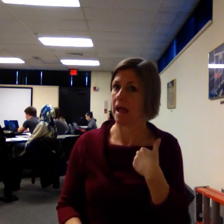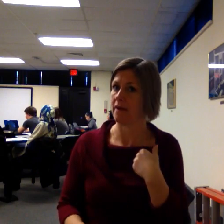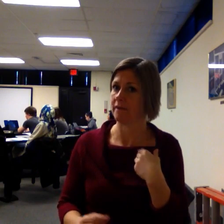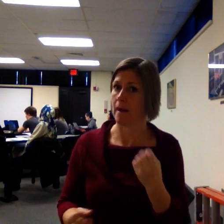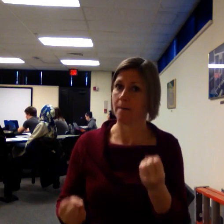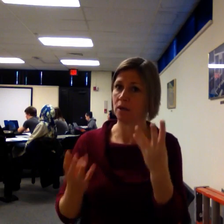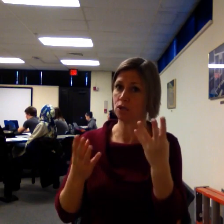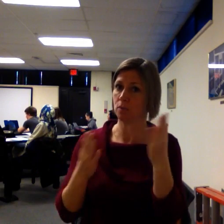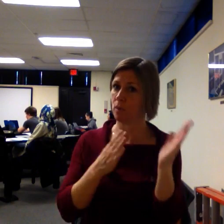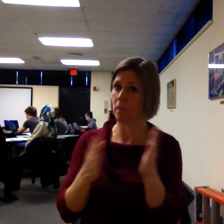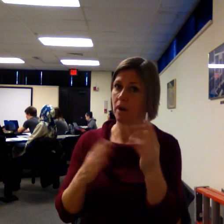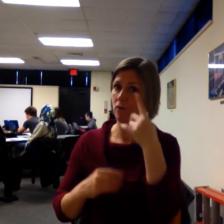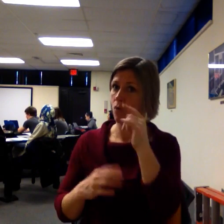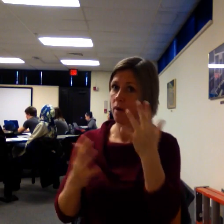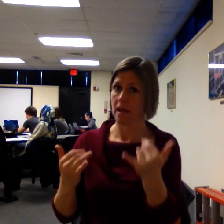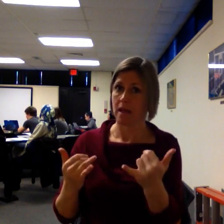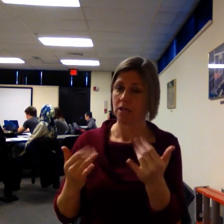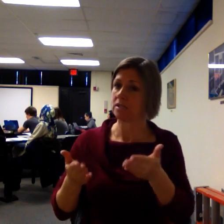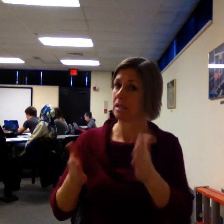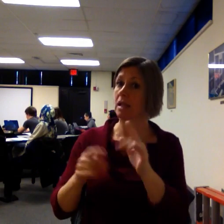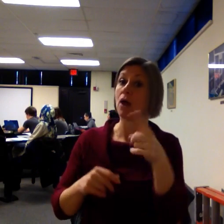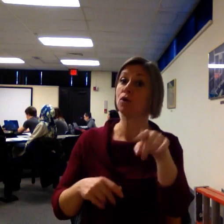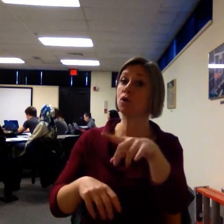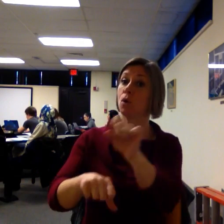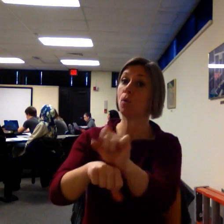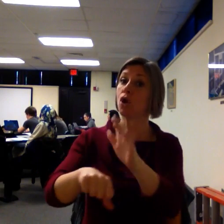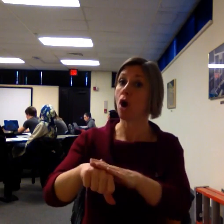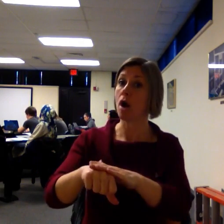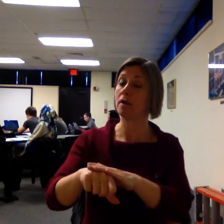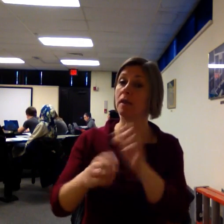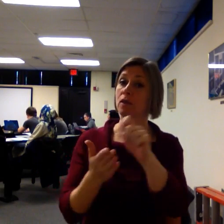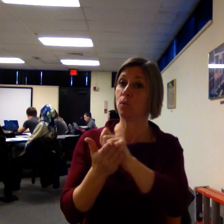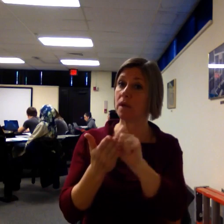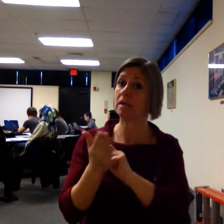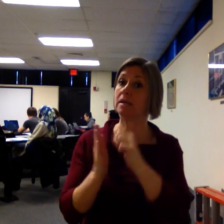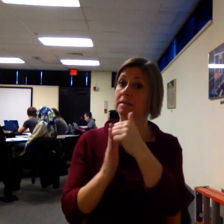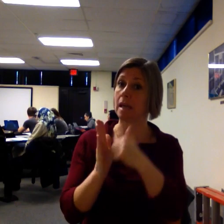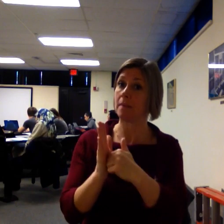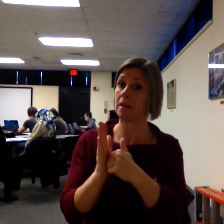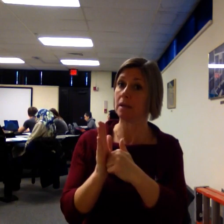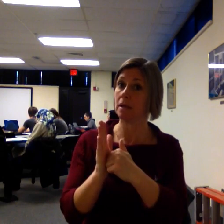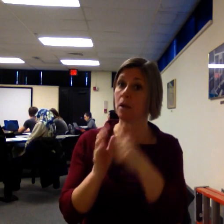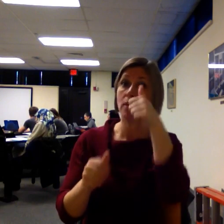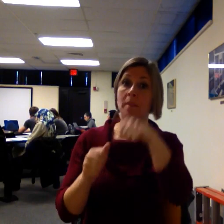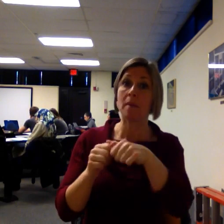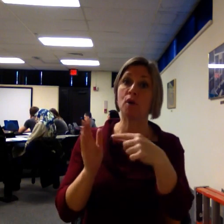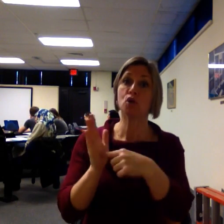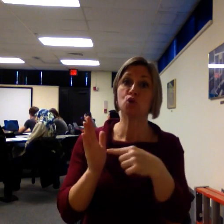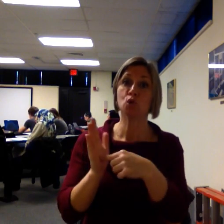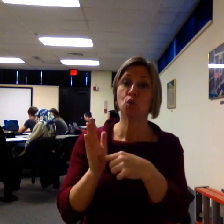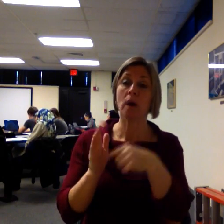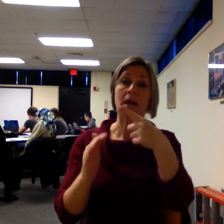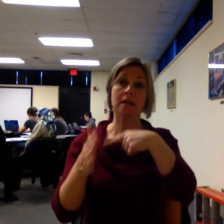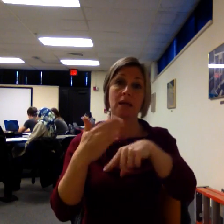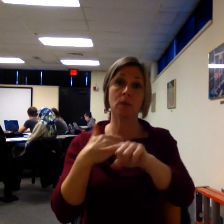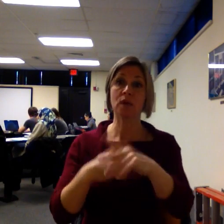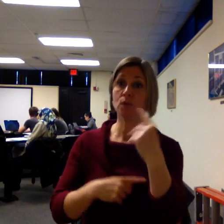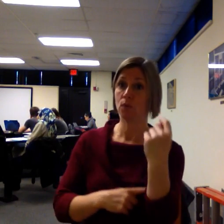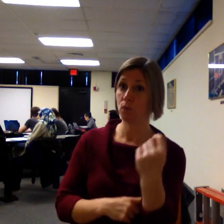for today other than just letting you guys work on that written assignment. Remember, it's due at the beginning of class on Tuesday. And I